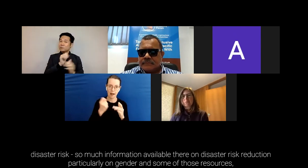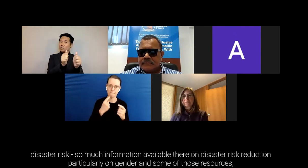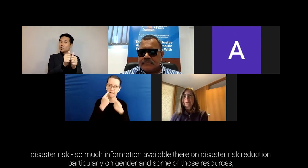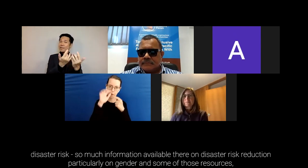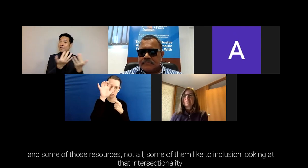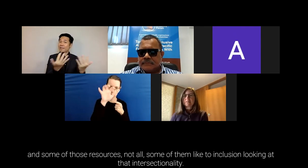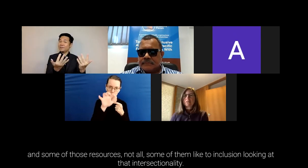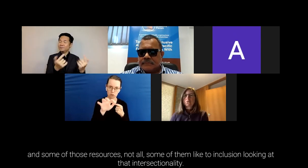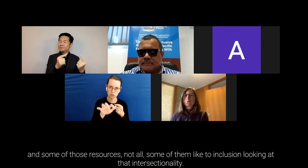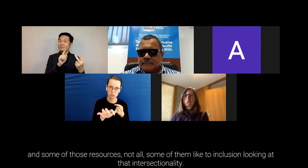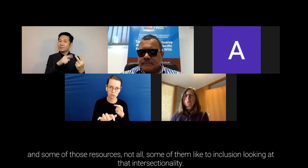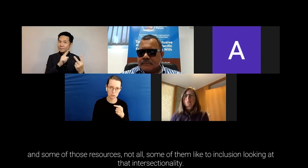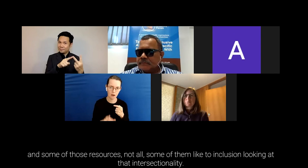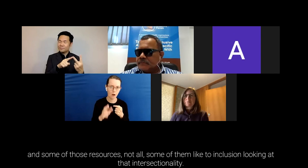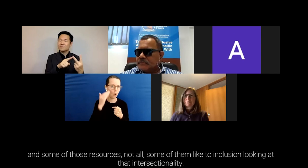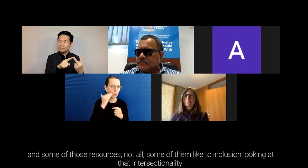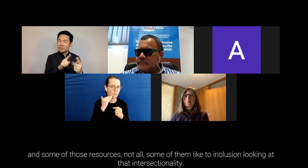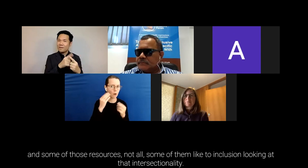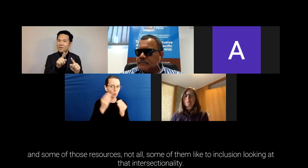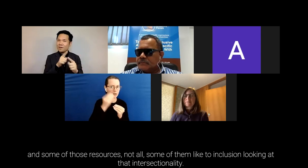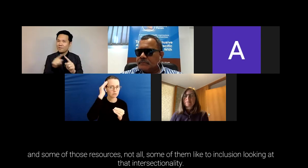those resources, not all,